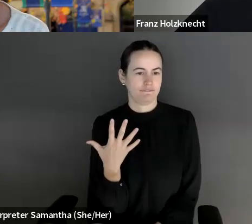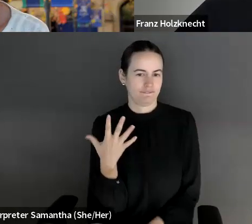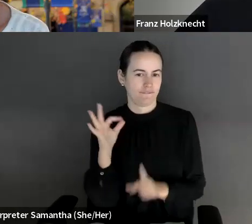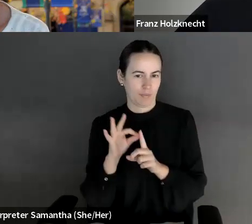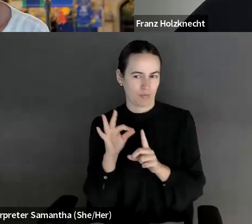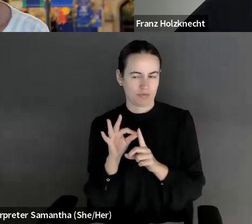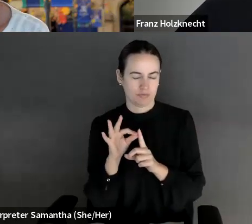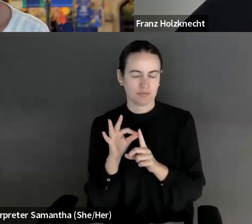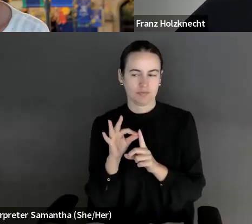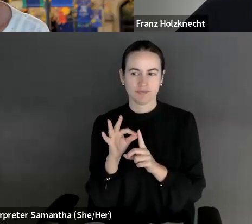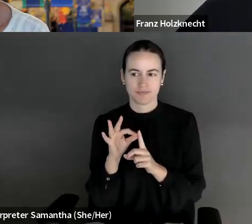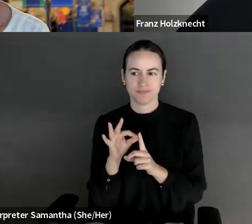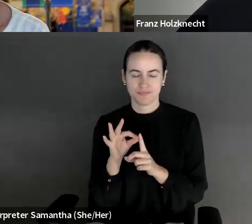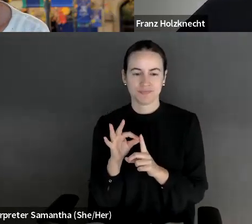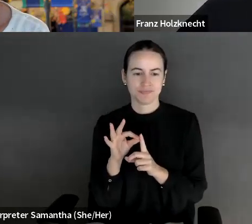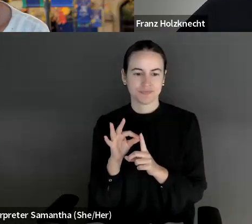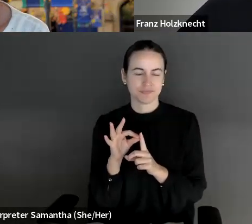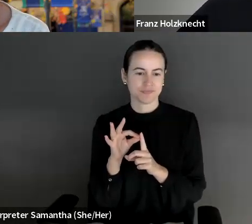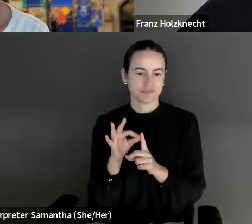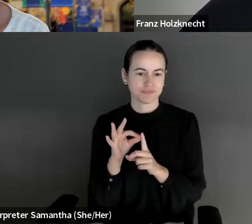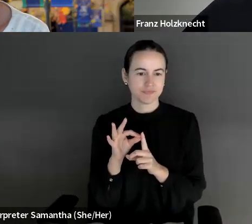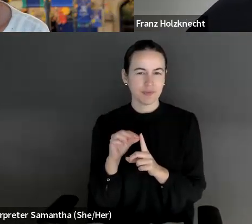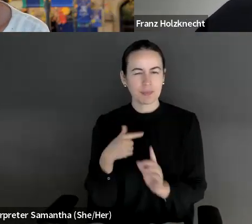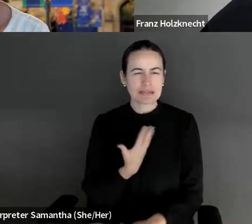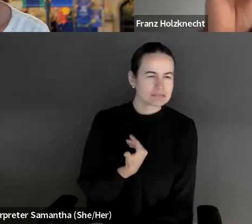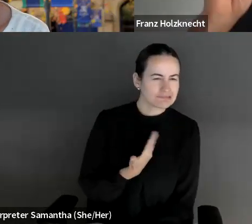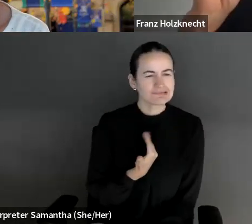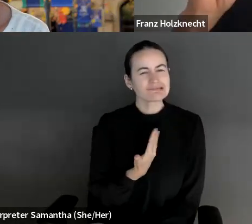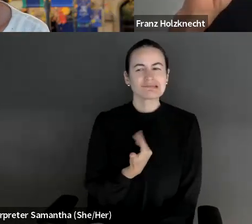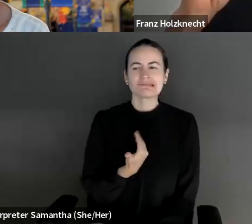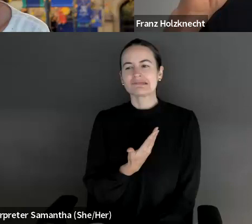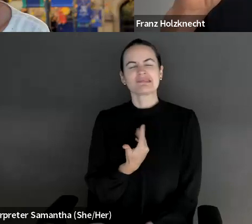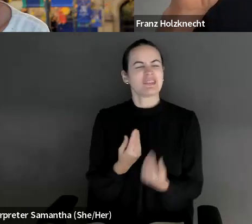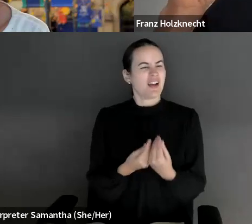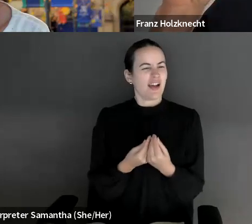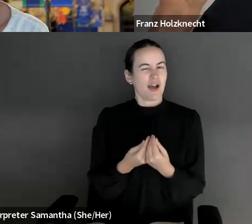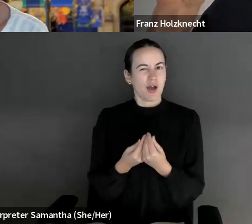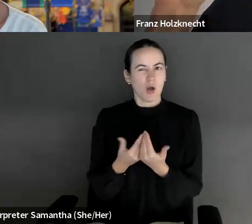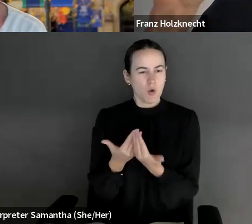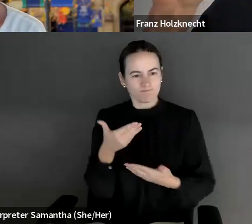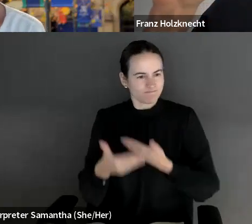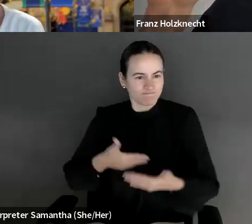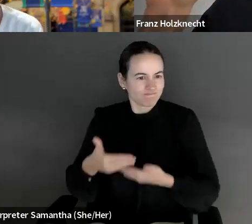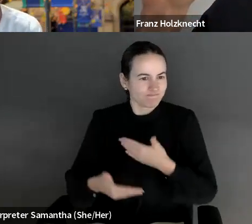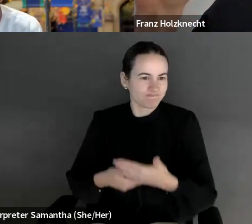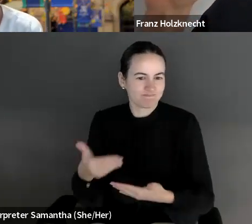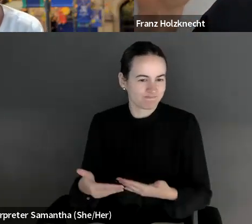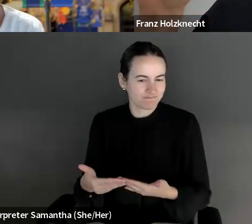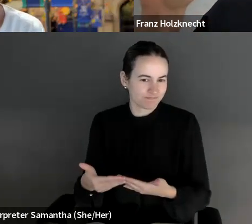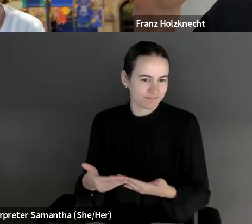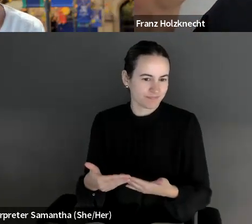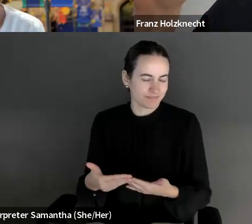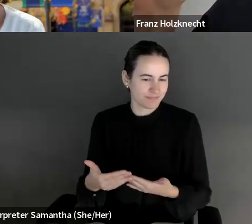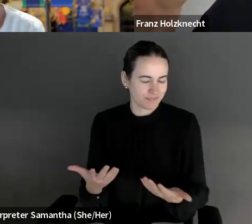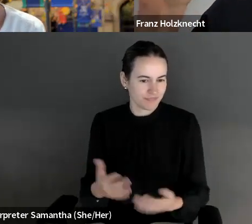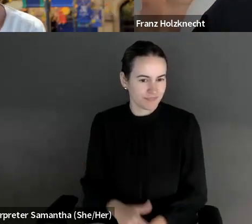But we're not quite sure how to proceed, because you might recall that in the scale only